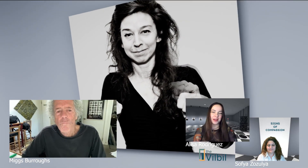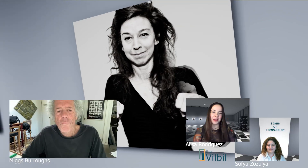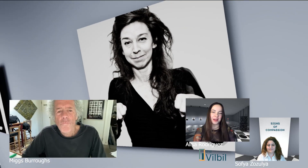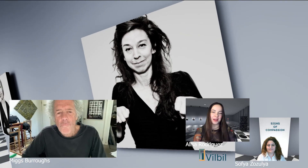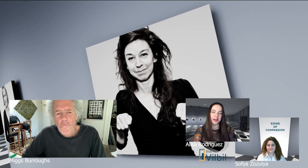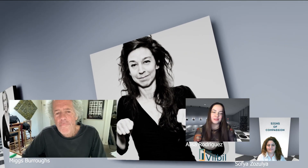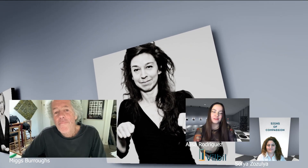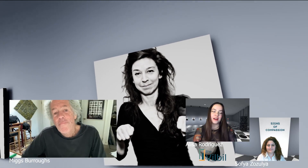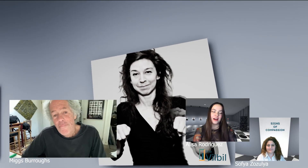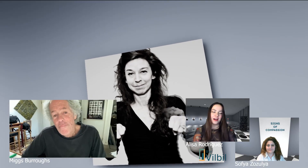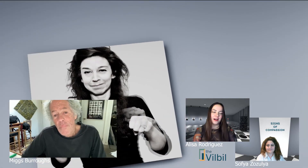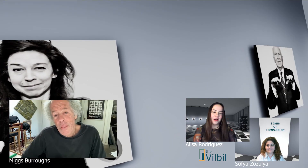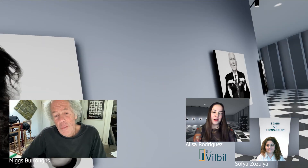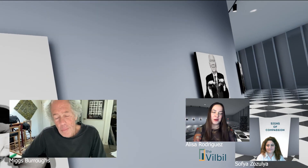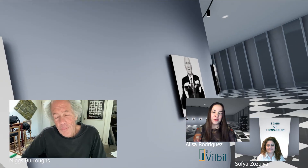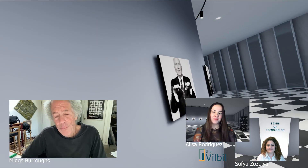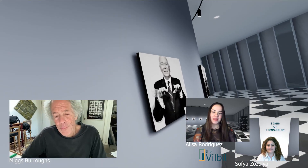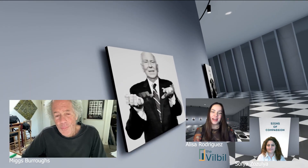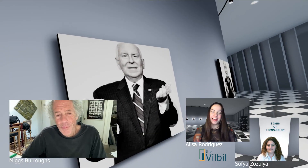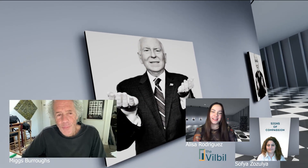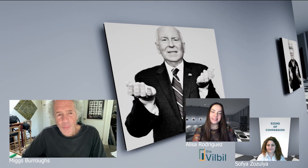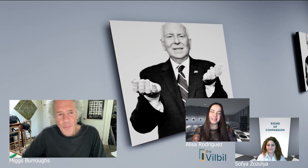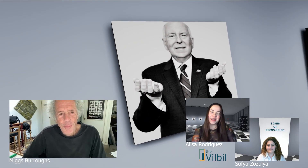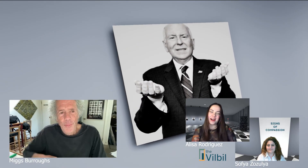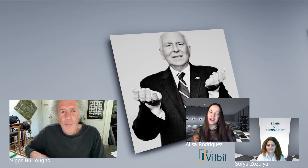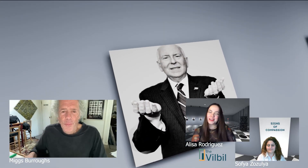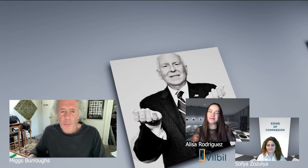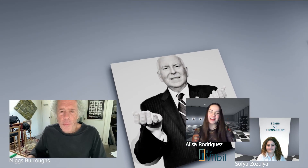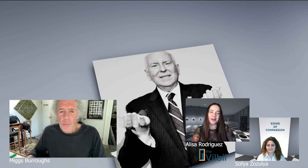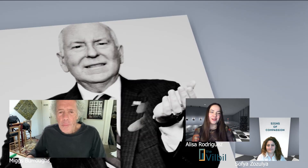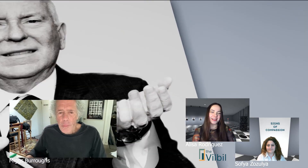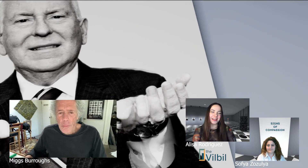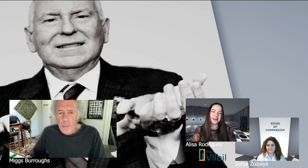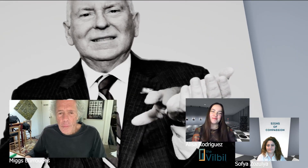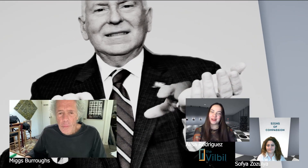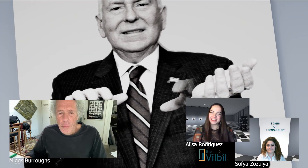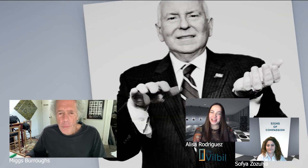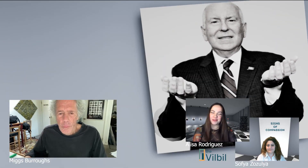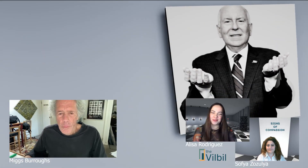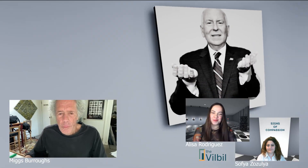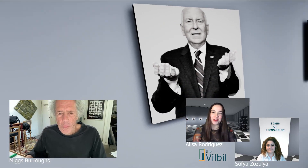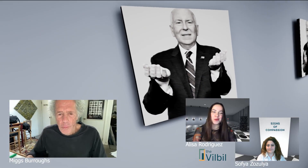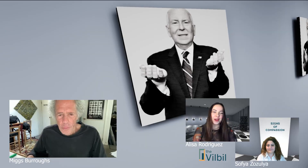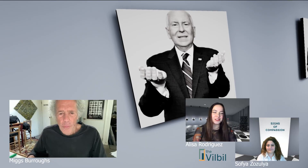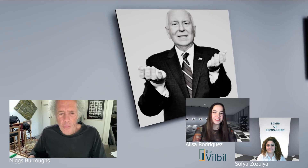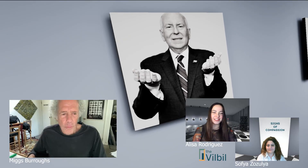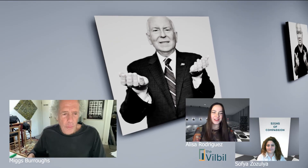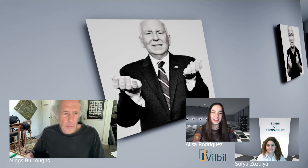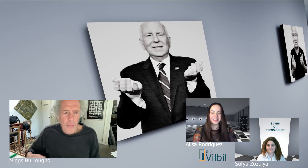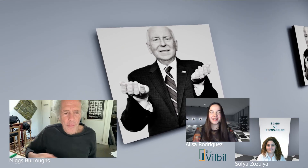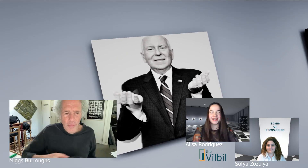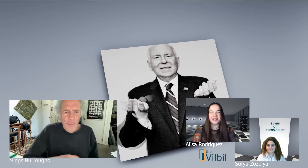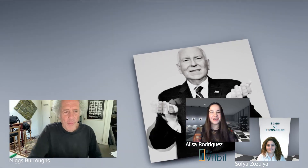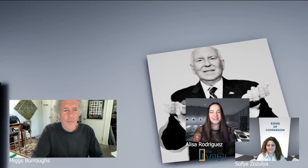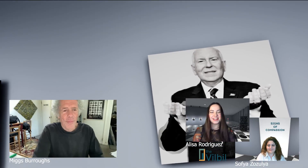for yourself. And I think my colleague might have a few more questions to ask, if that's